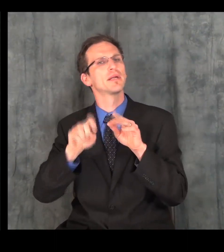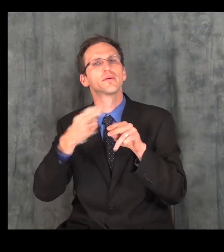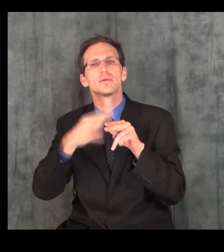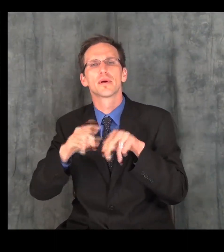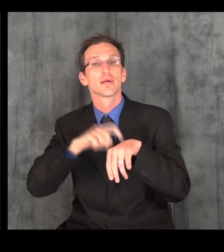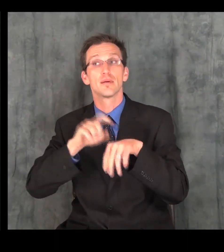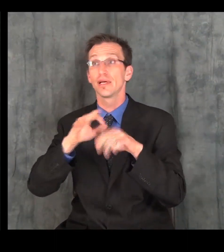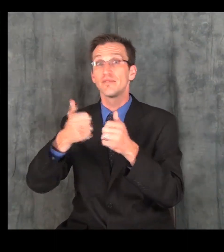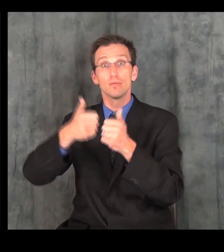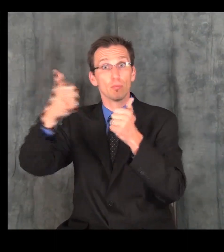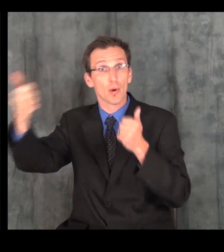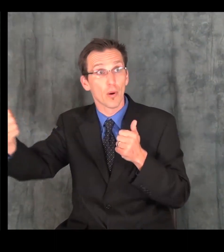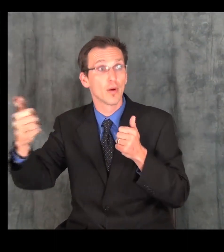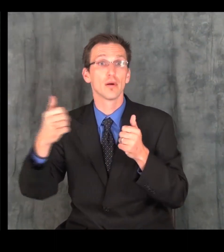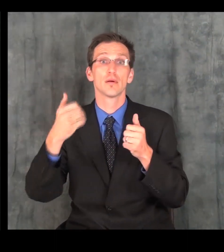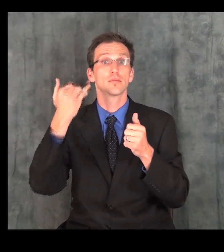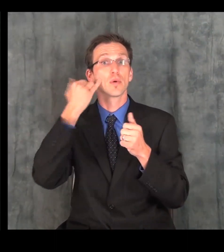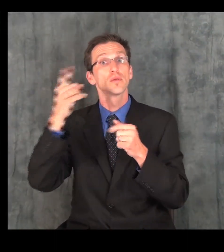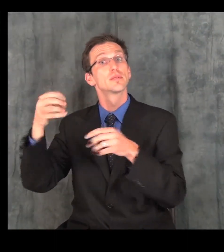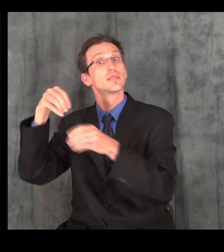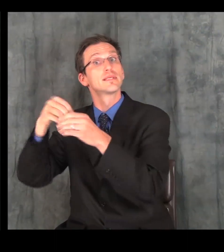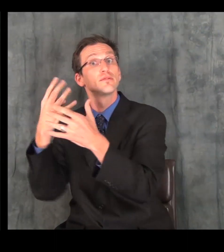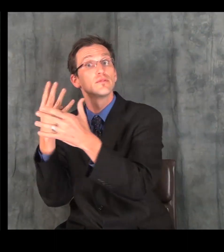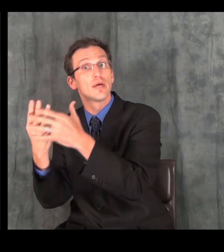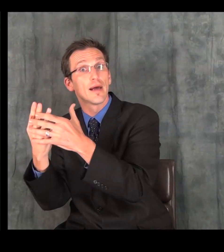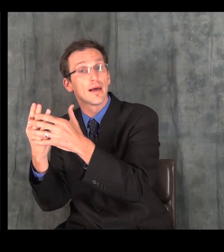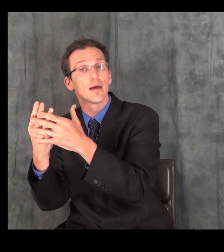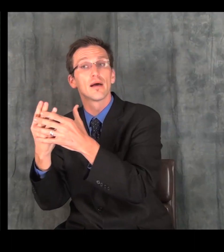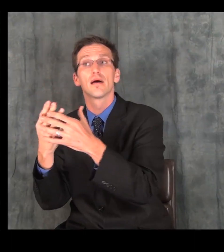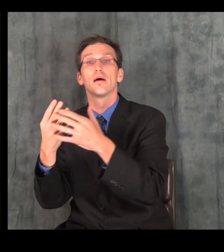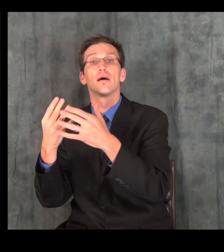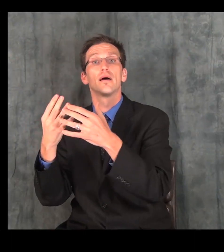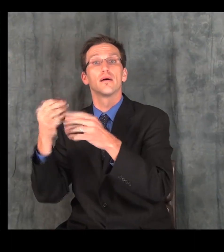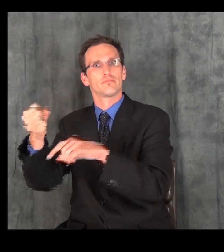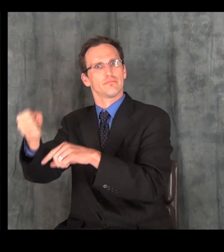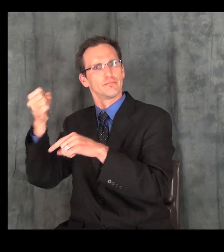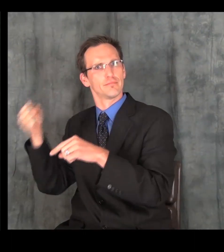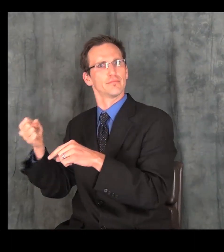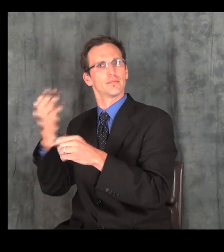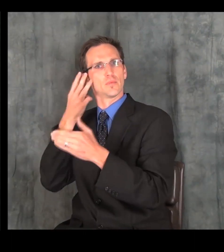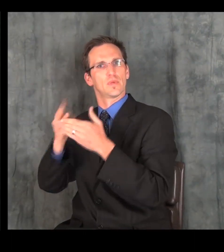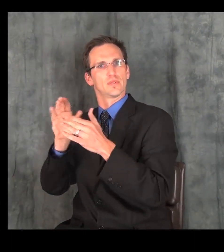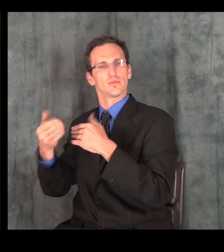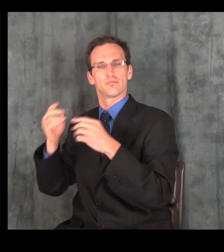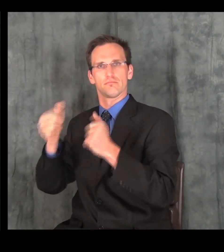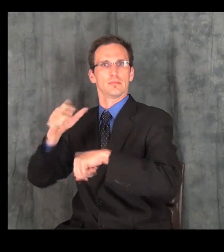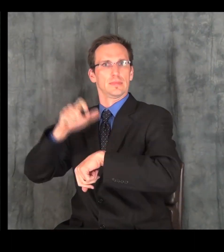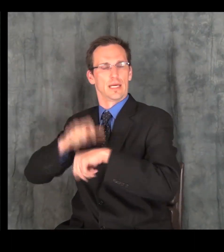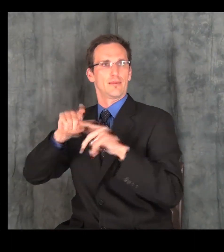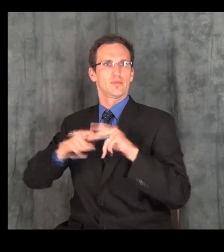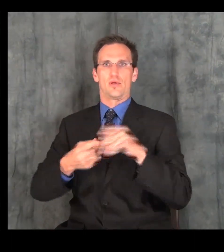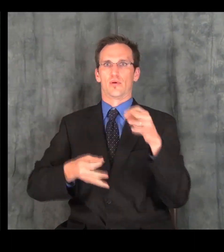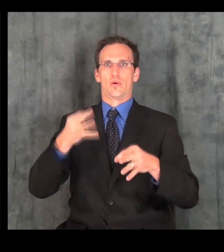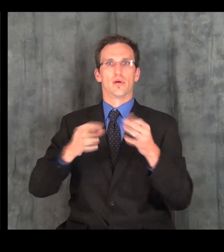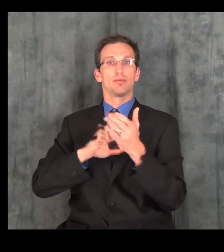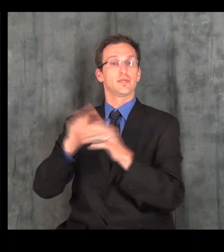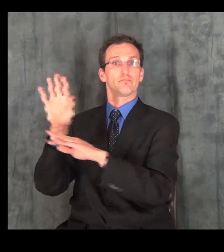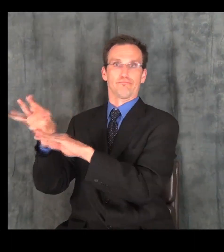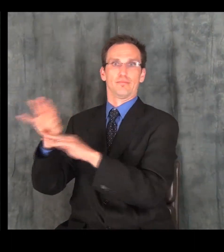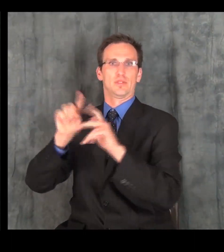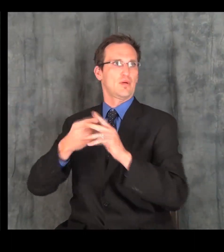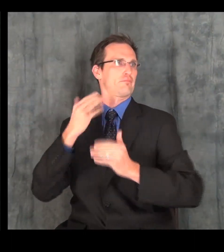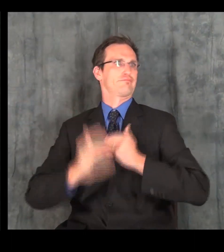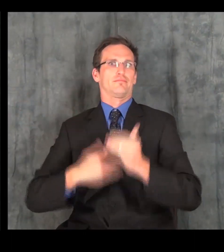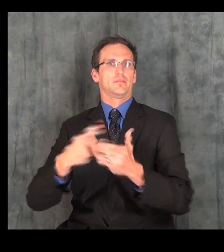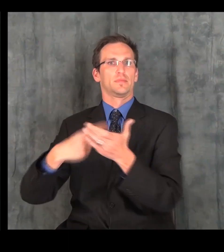have someone in jail perhaps being brought to the remote witness room at the time when the hearing is. They get stuck in the room, the video camera gets switched on and they